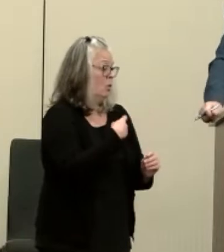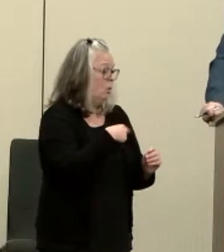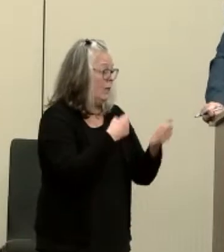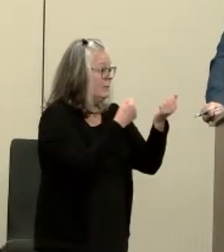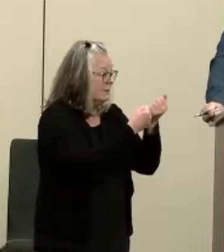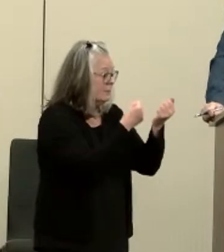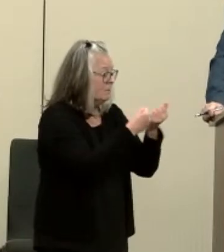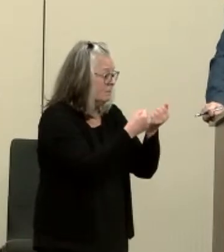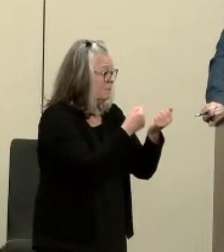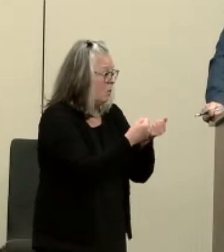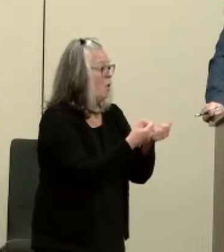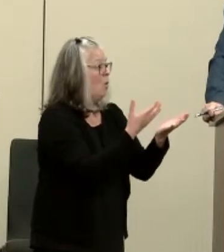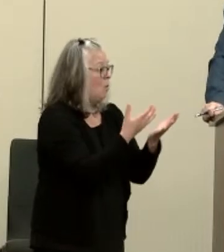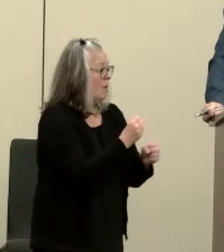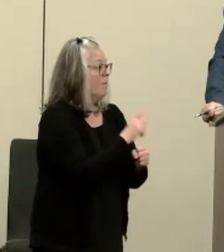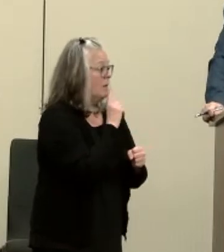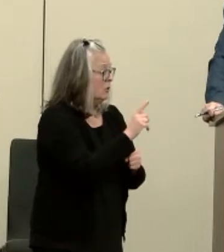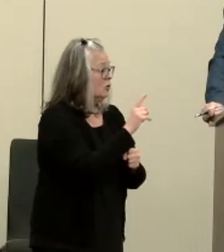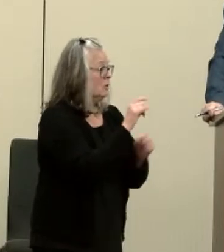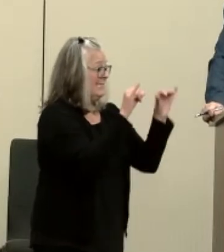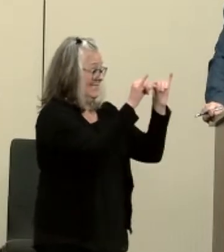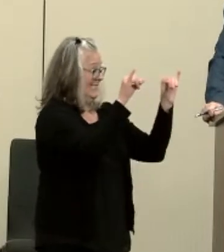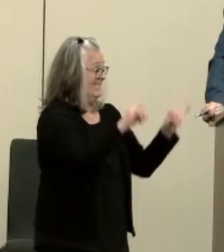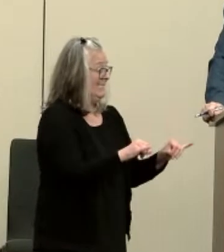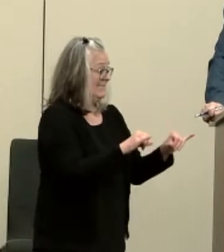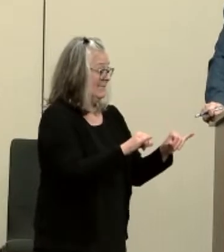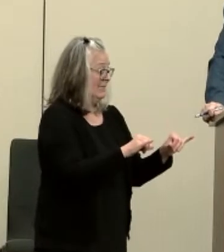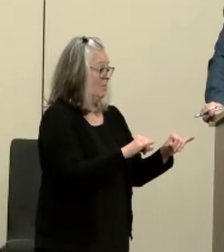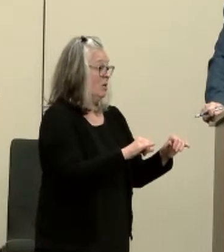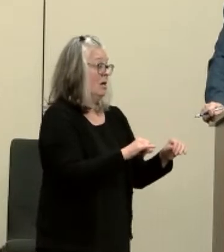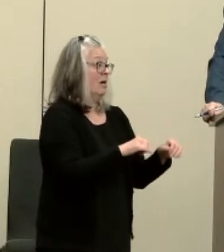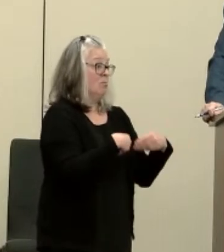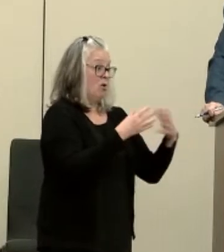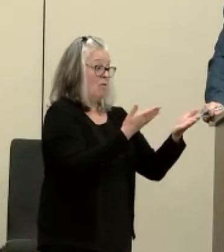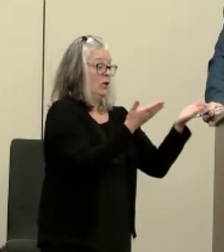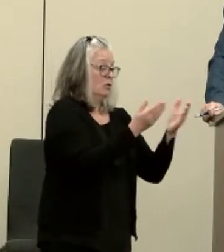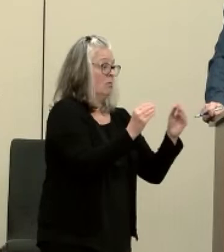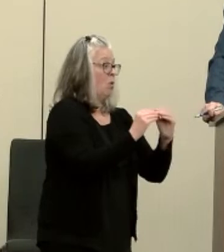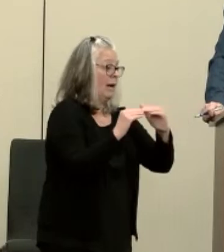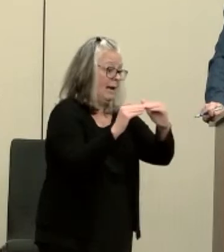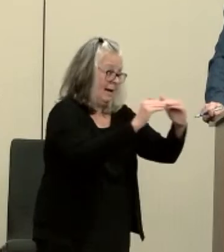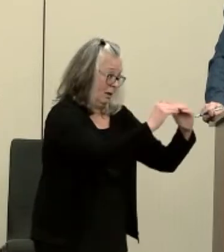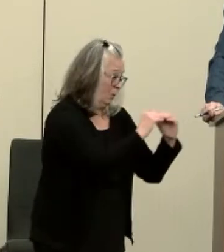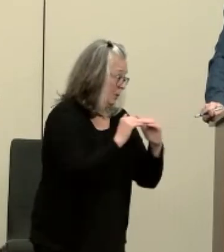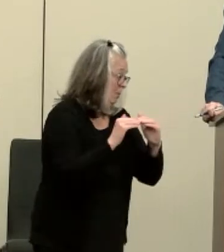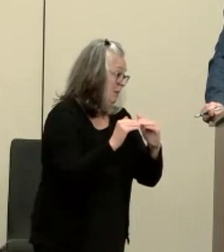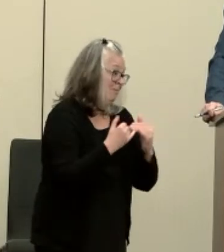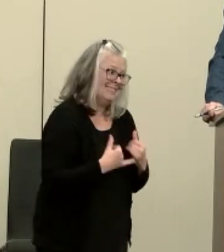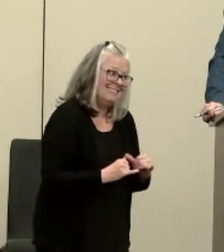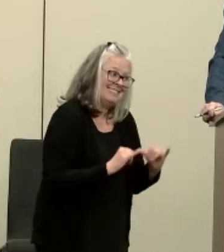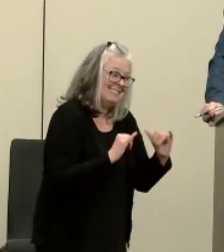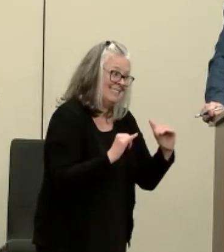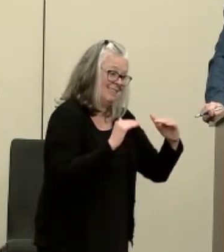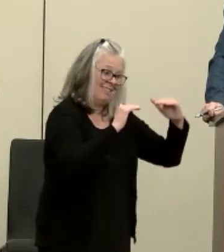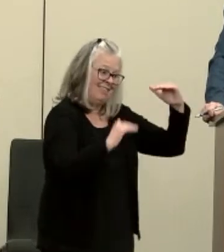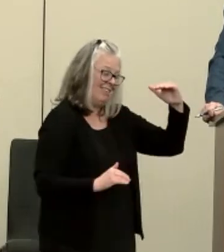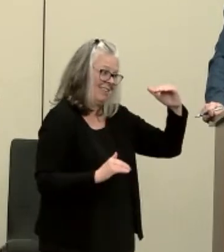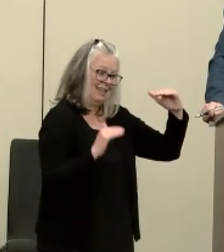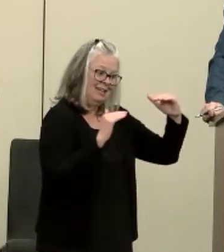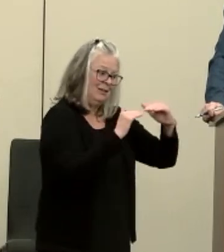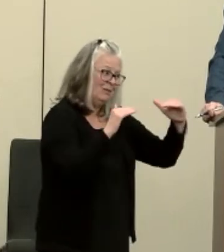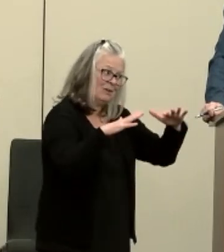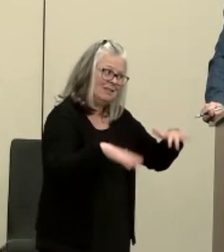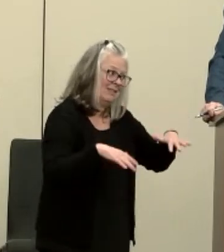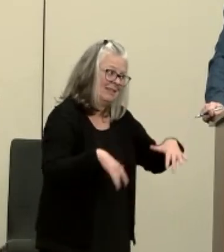supportive and want to ensure that these systems deliver services more equitably, but we're still not seeing that